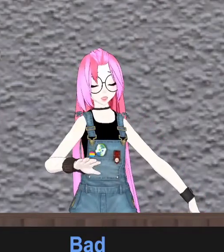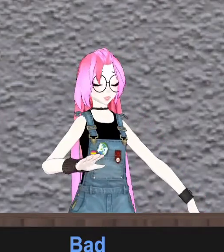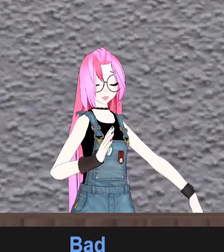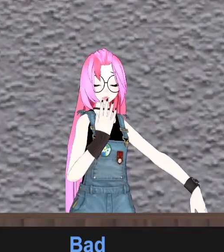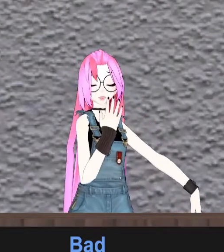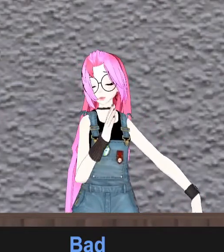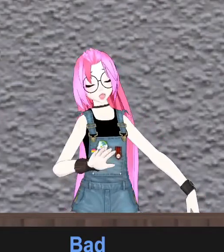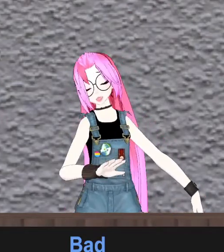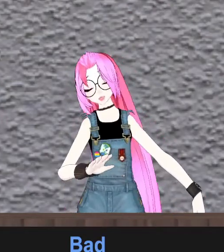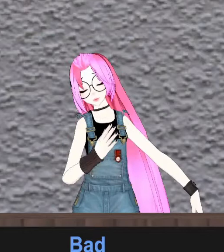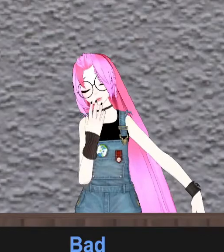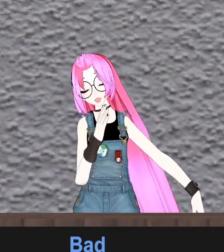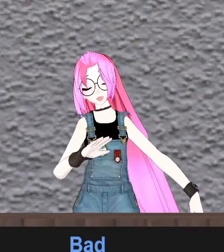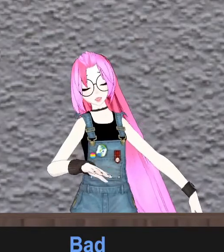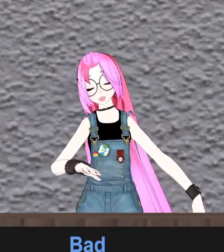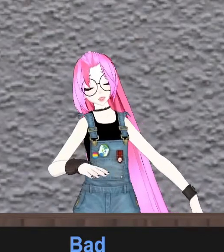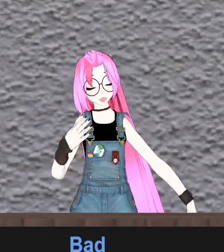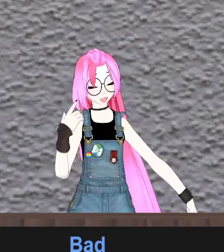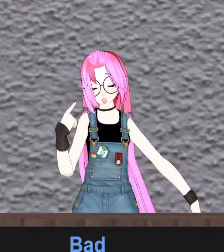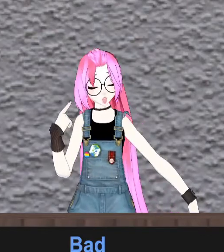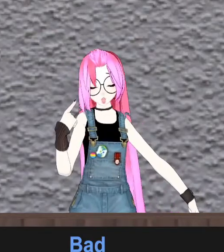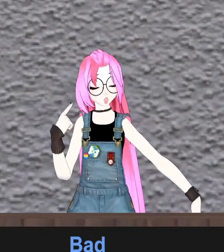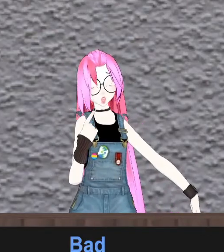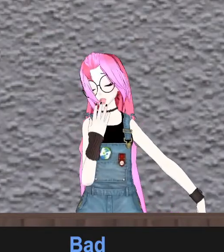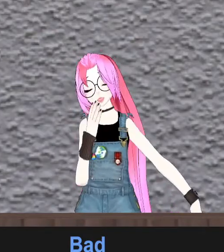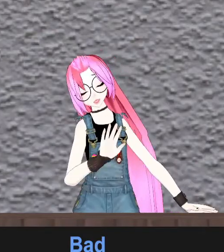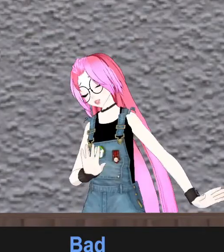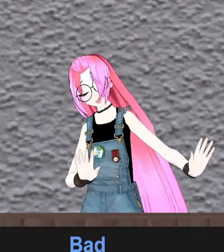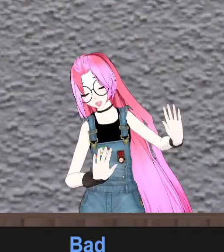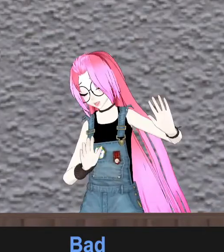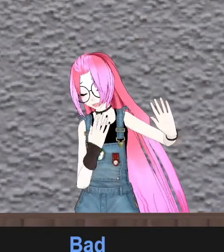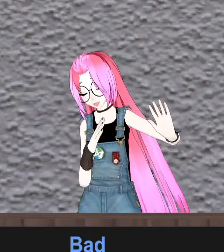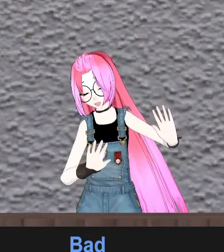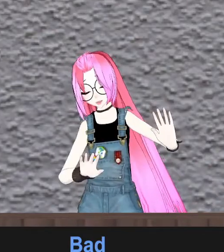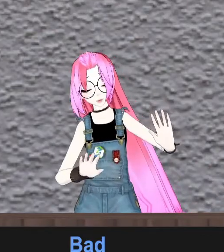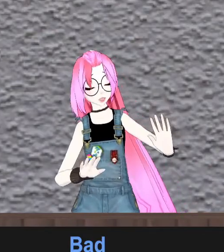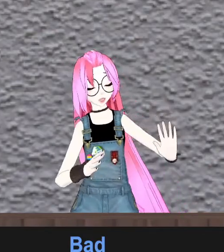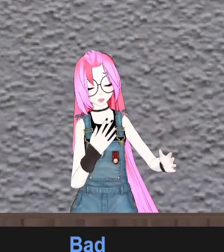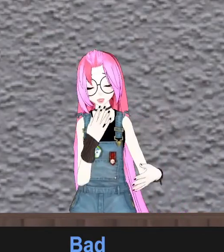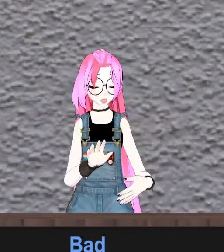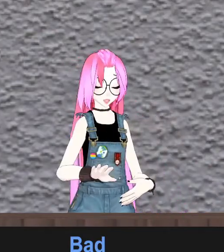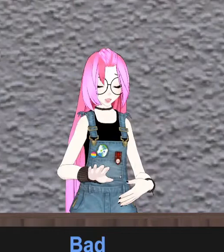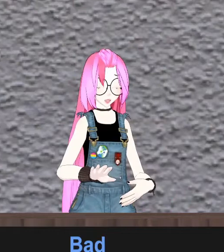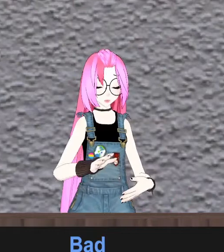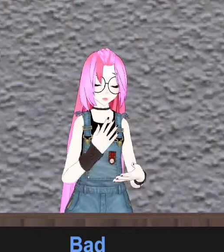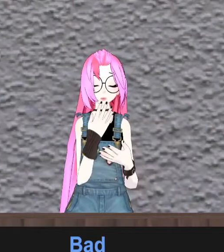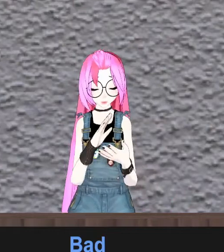this. Bad. Maybe you're shaking your head no, because it's really bad. Bad. So it could either be on the air